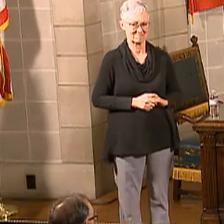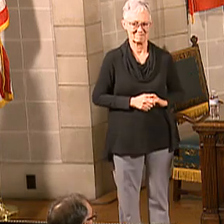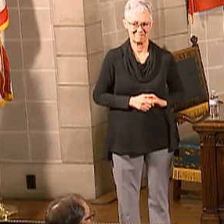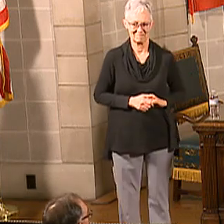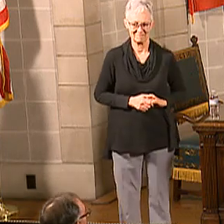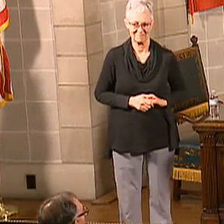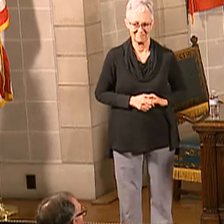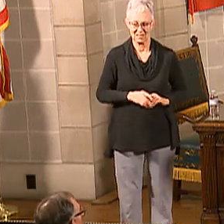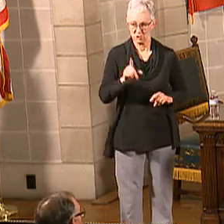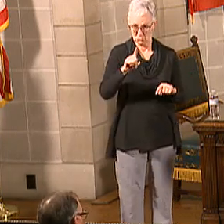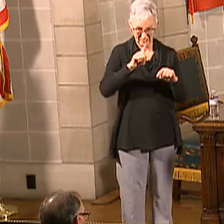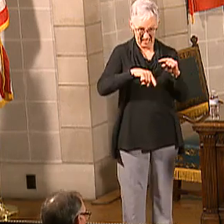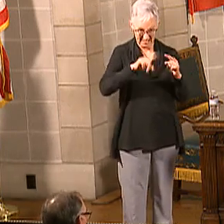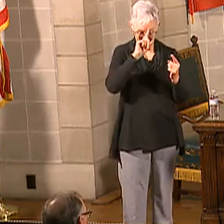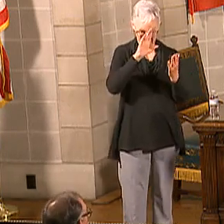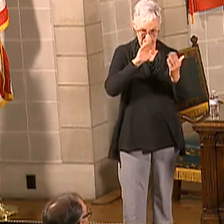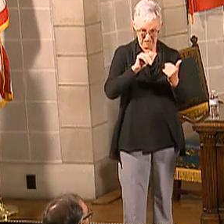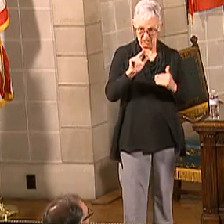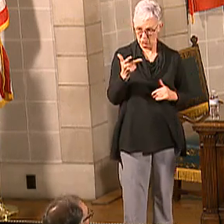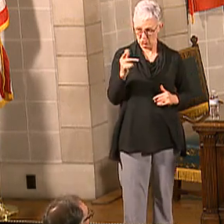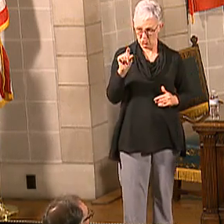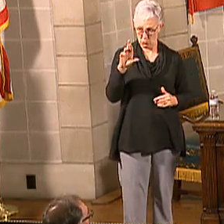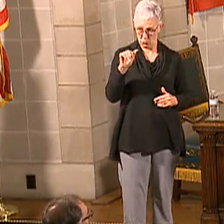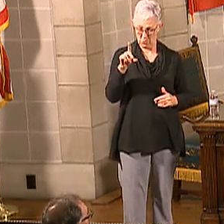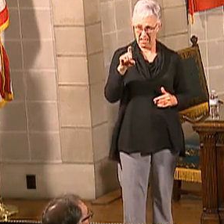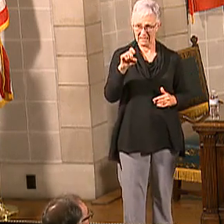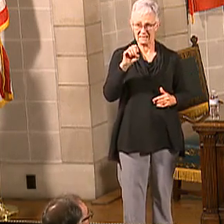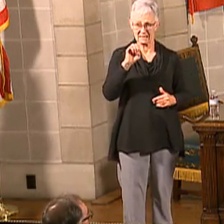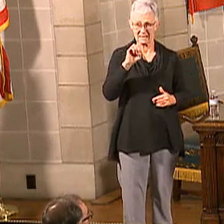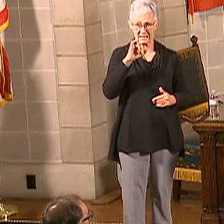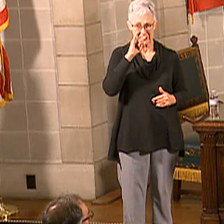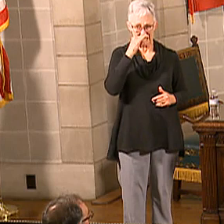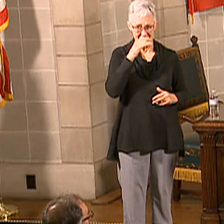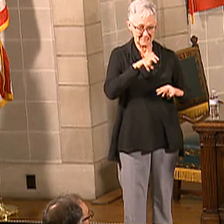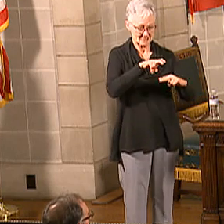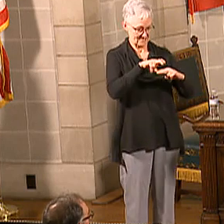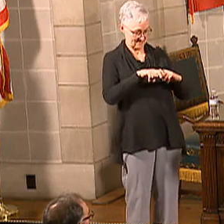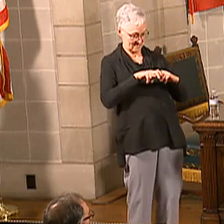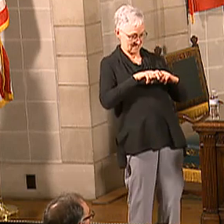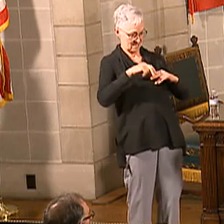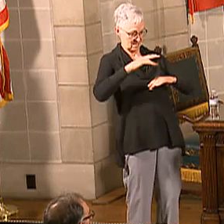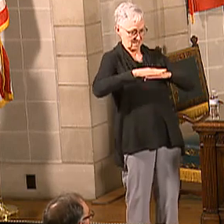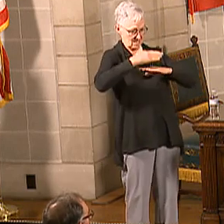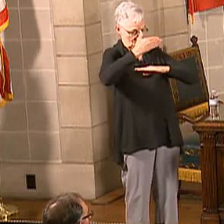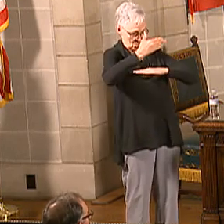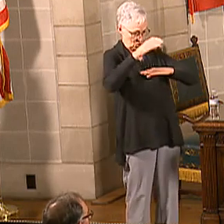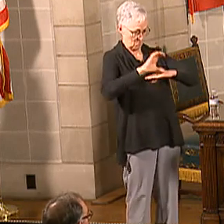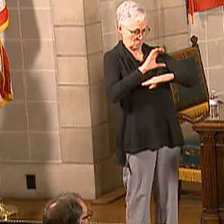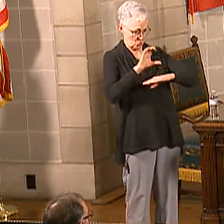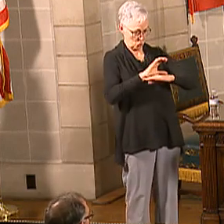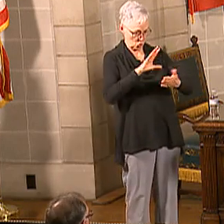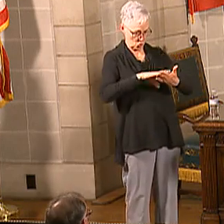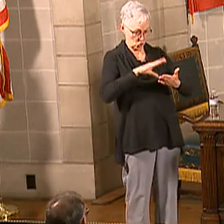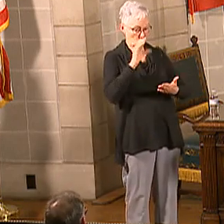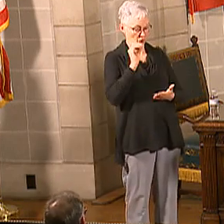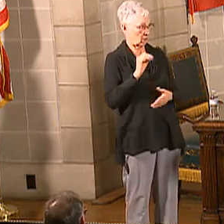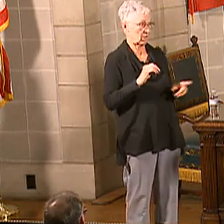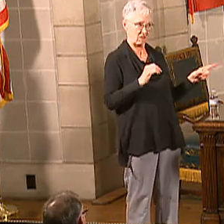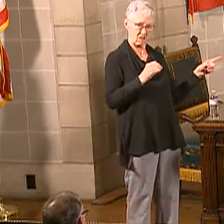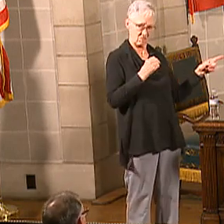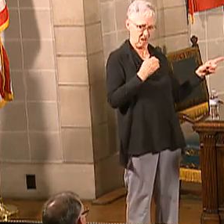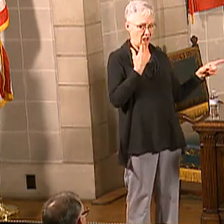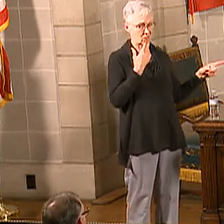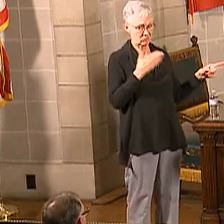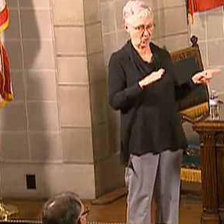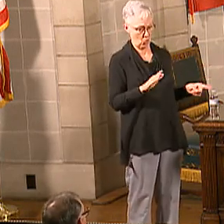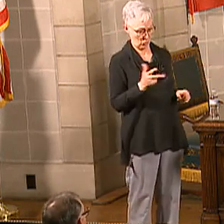expect a third grader to sit in front of a computer and teach themselves, I don't know about that. I think there's probably a lot of things third graders can show me about a computer that I don't know. With that, I